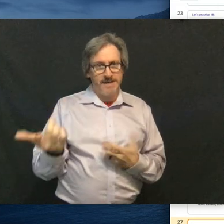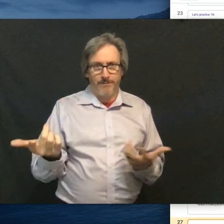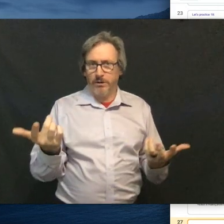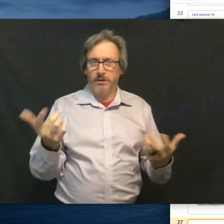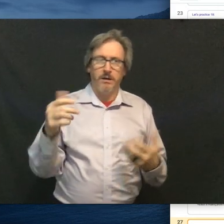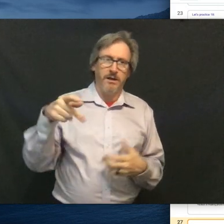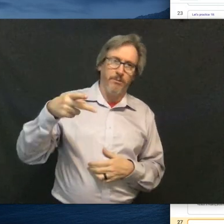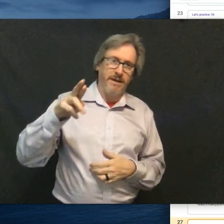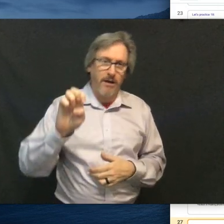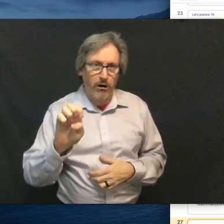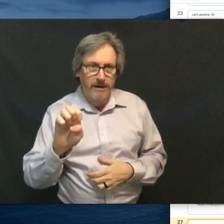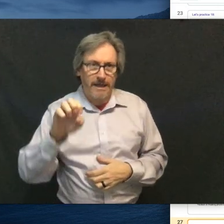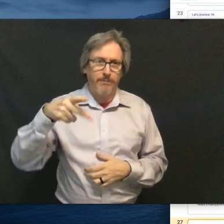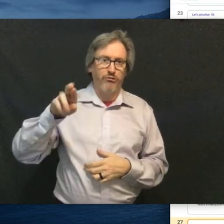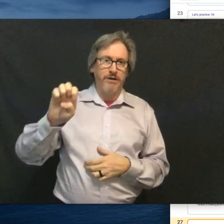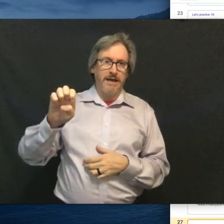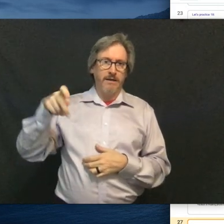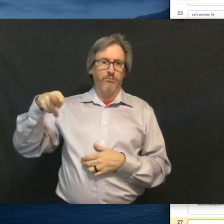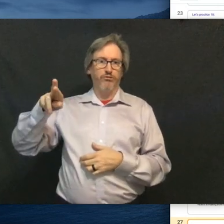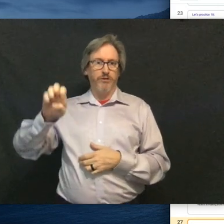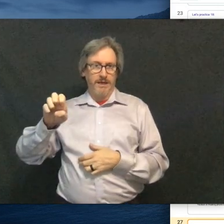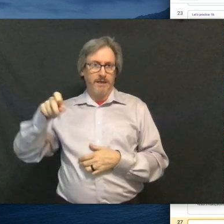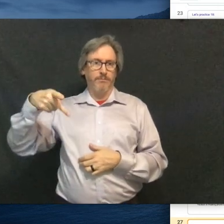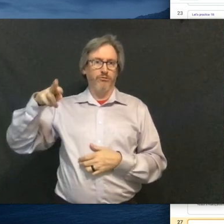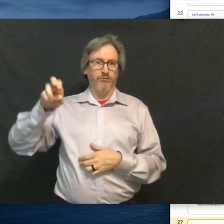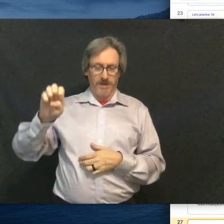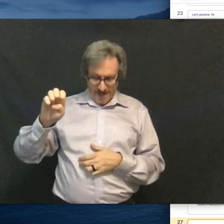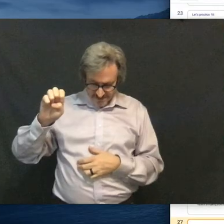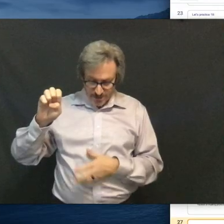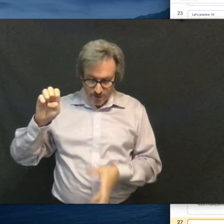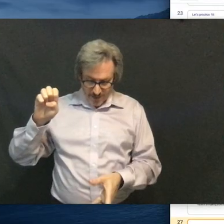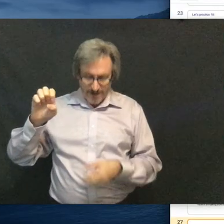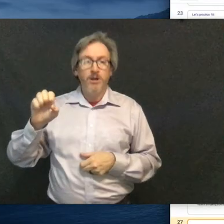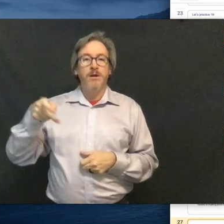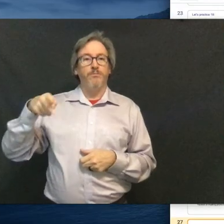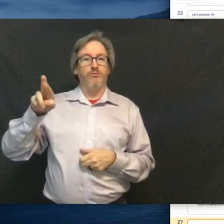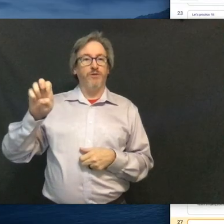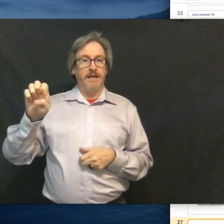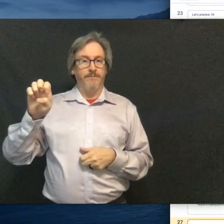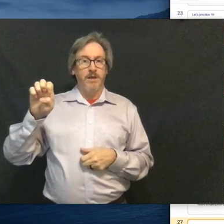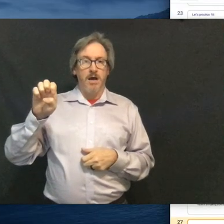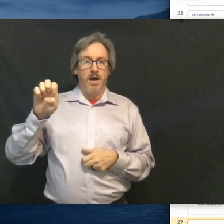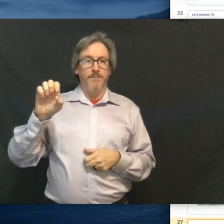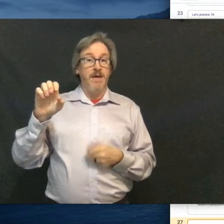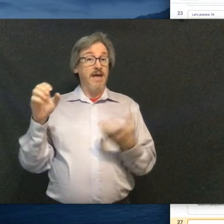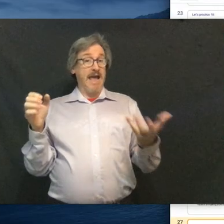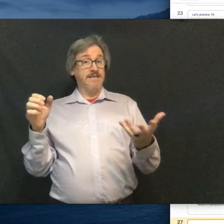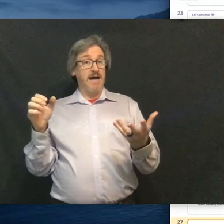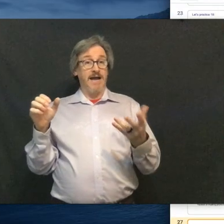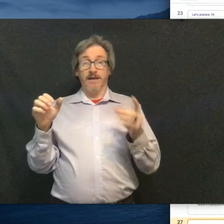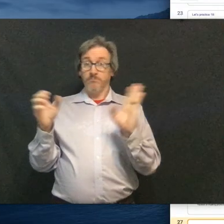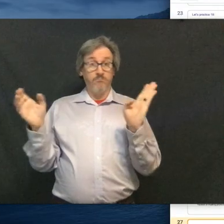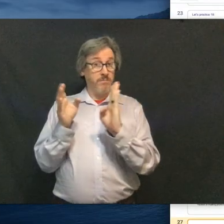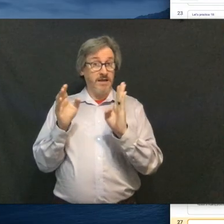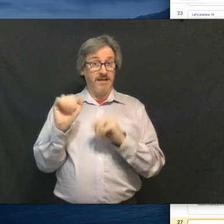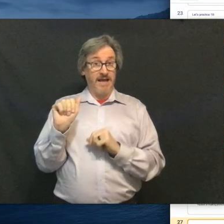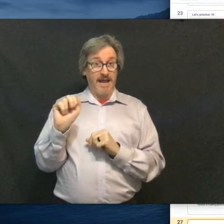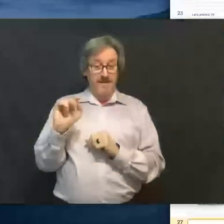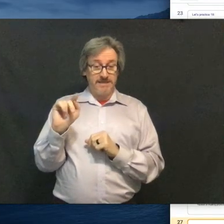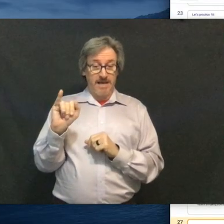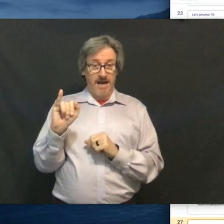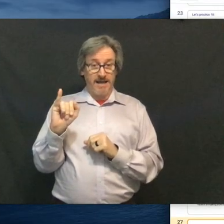for example, PRE, pre. Yes, I know, Kat. Pre. Anti.